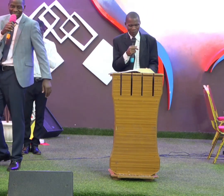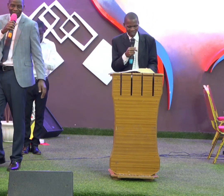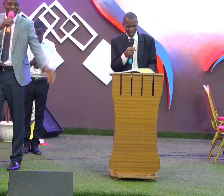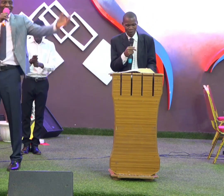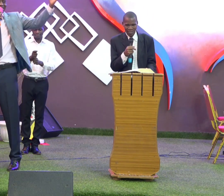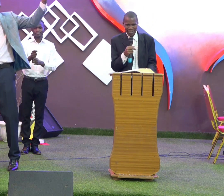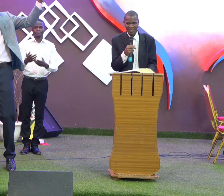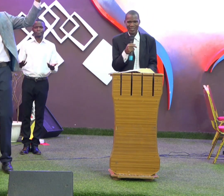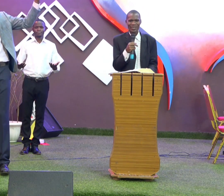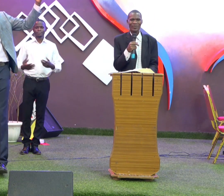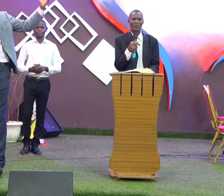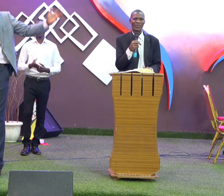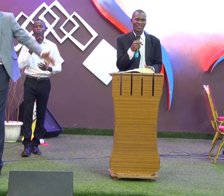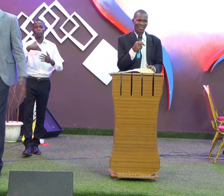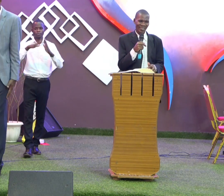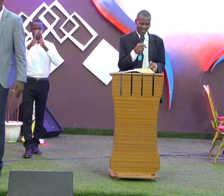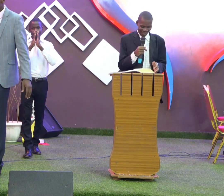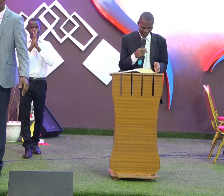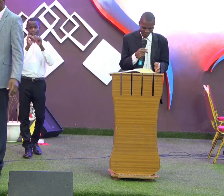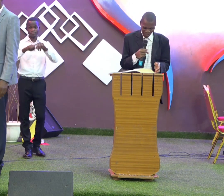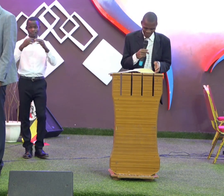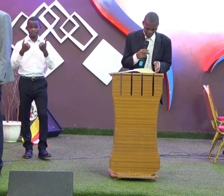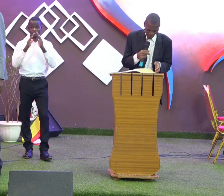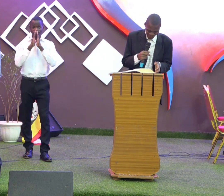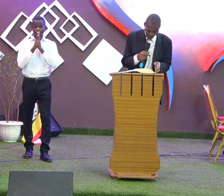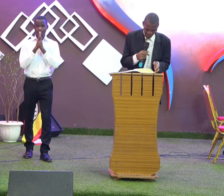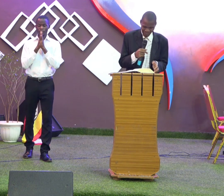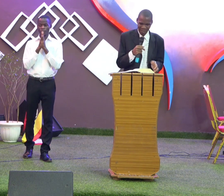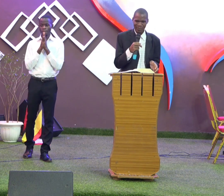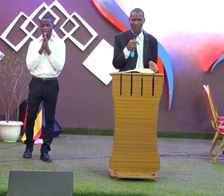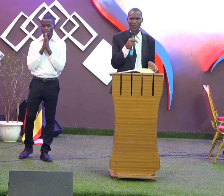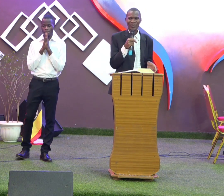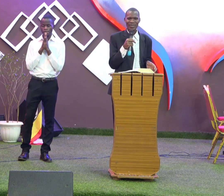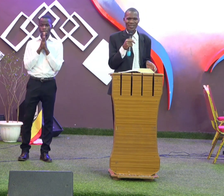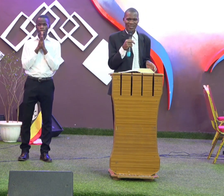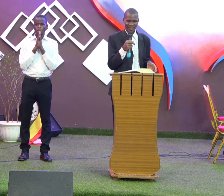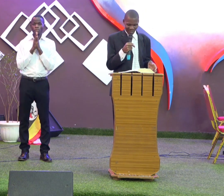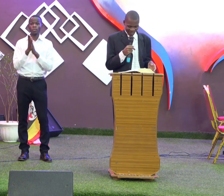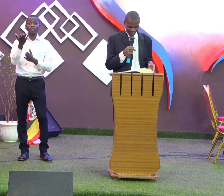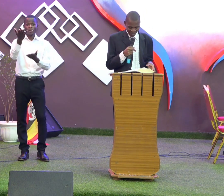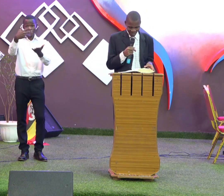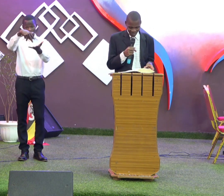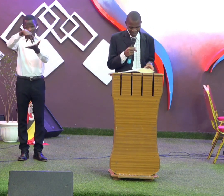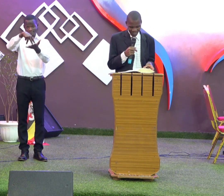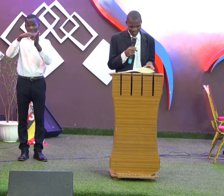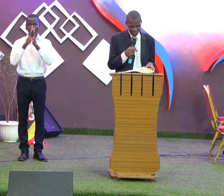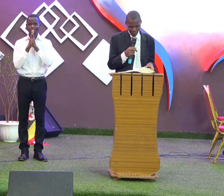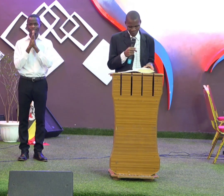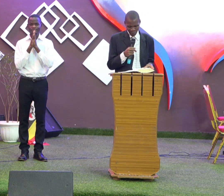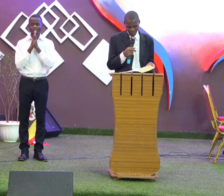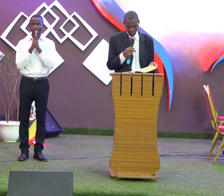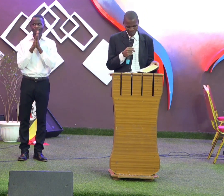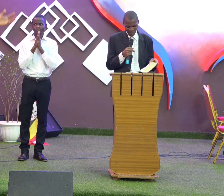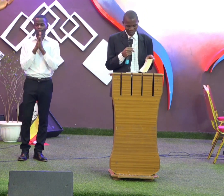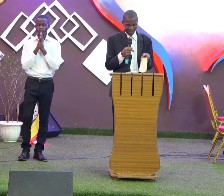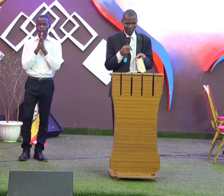Let's obey our leaders. Njagala tusabe mukiseera kino. I want us to pray at this time. Kati muke kumagulu gaffe tusabe. Let's get up on